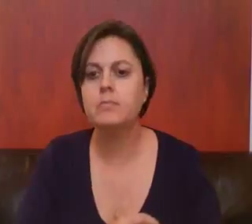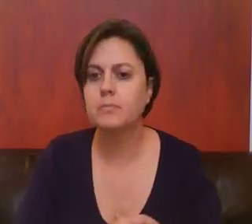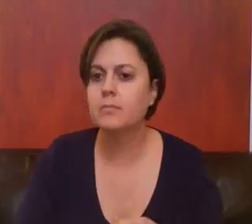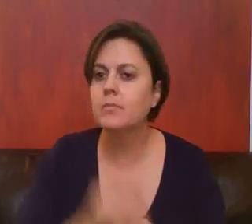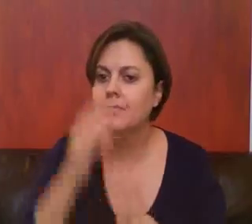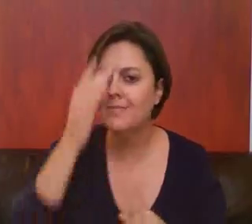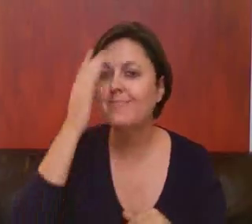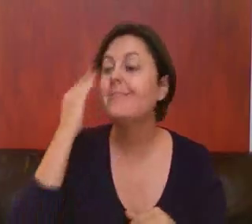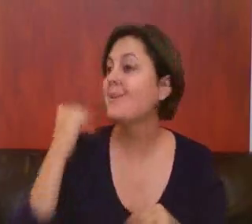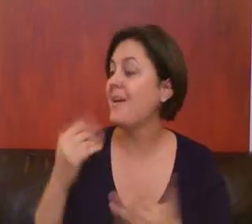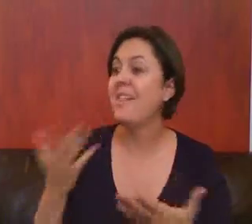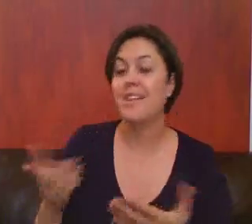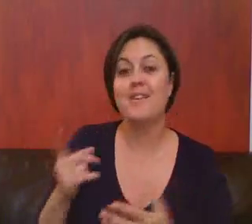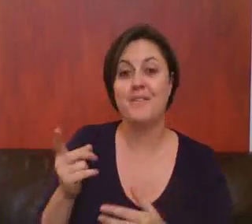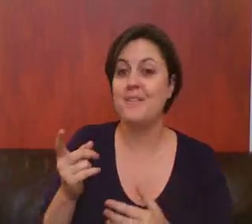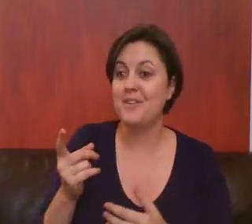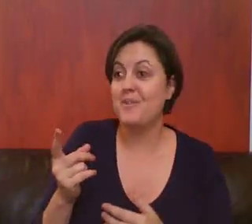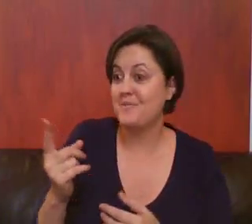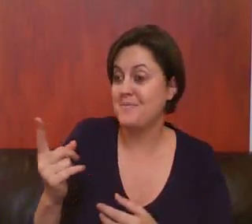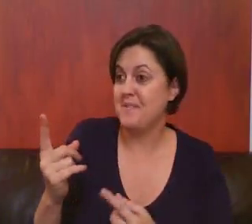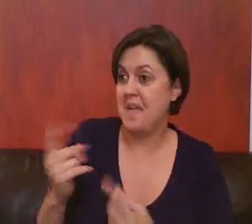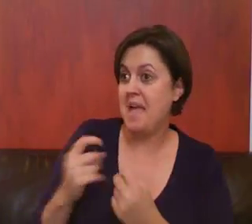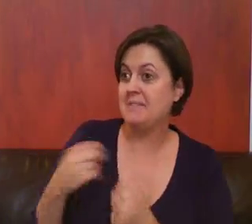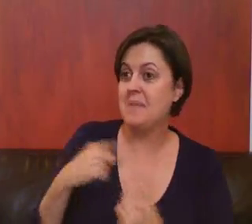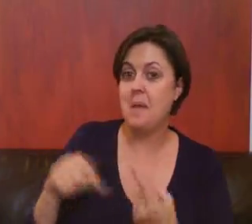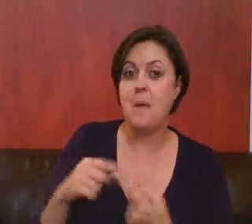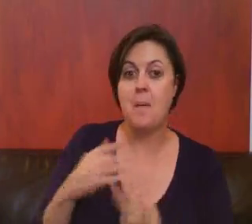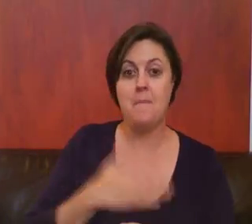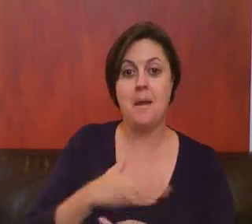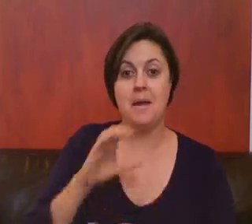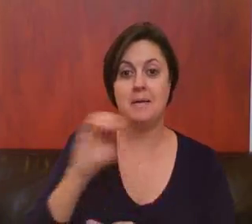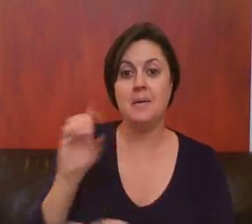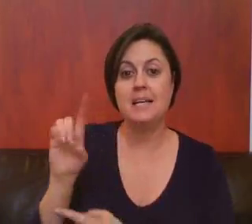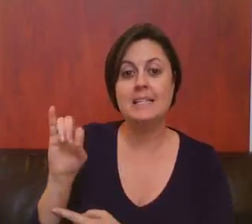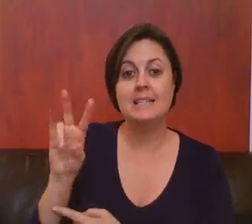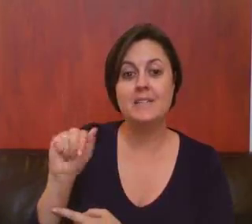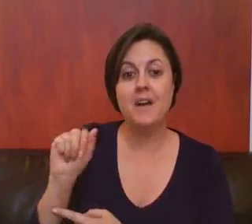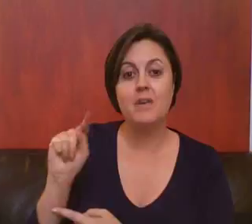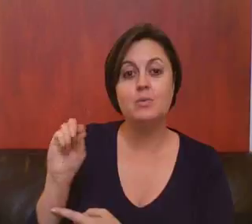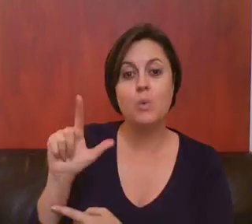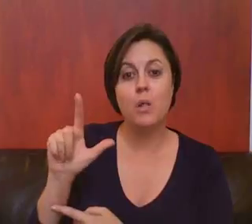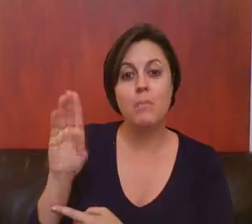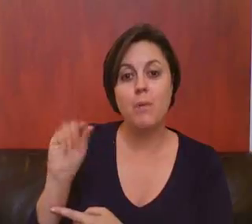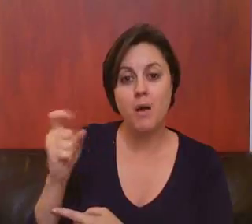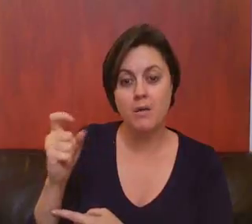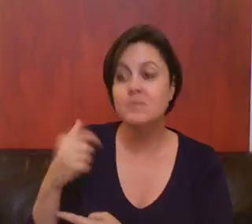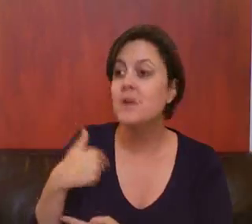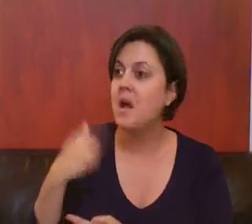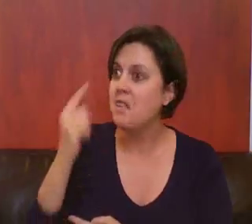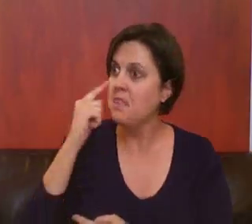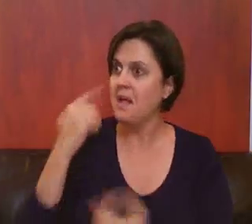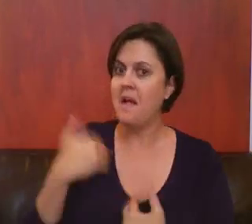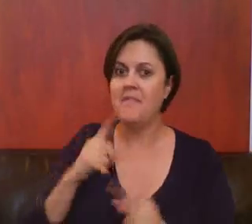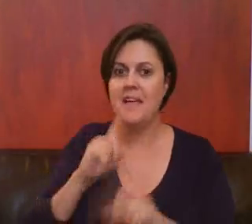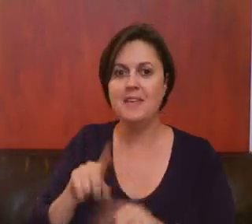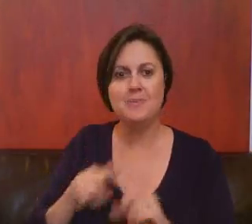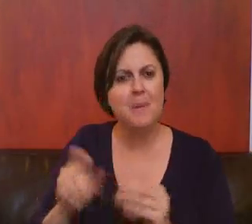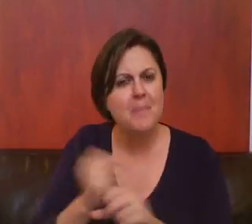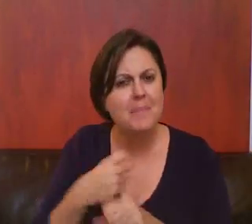Toolbox is, do I have all those answers? And I think I do, but those are very strong questions that, right from the get-go, because I know with the Diva Toolbox,